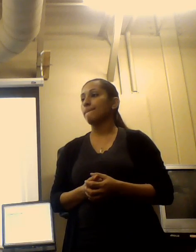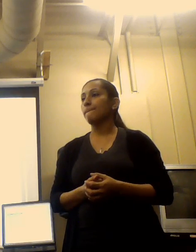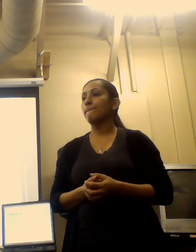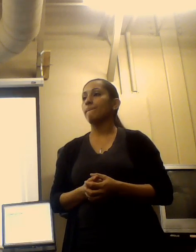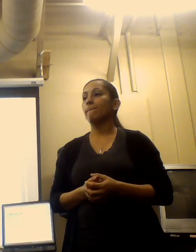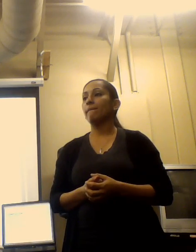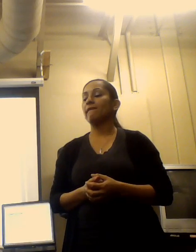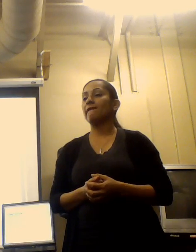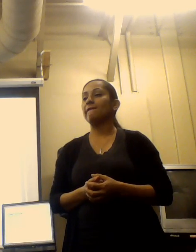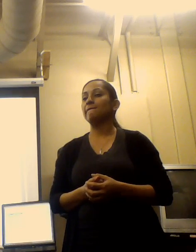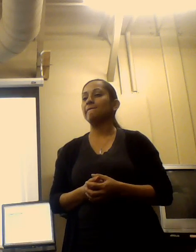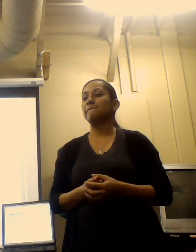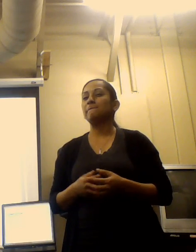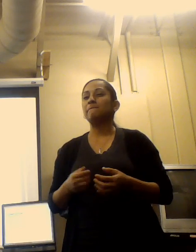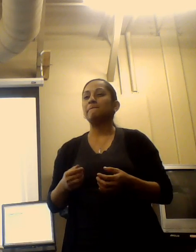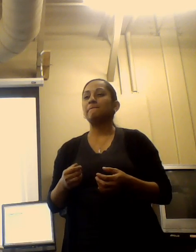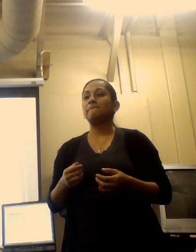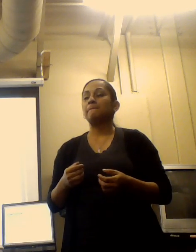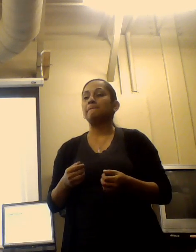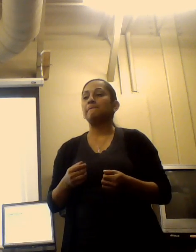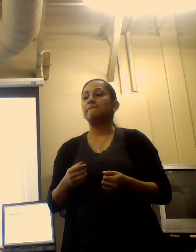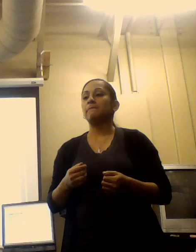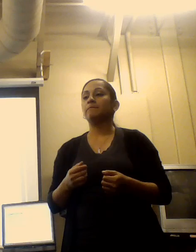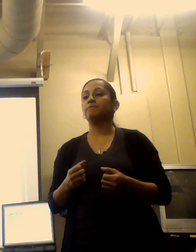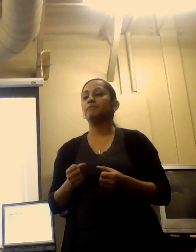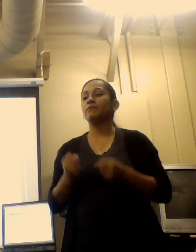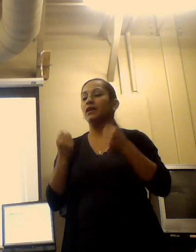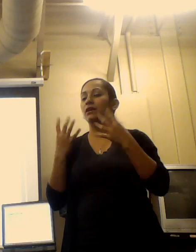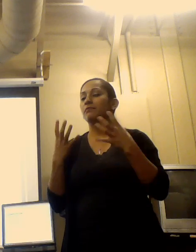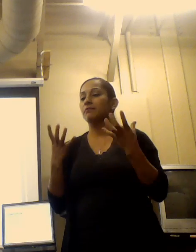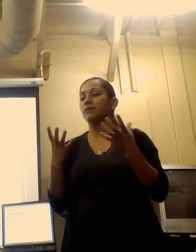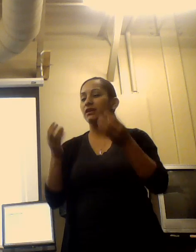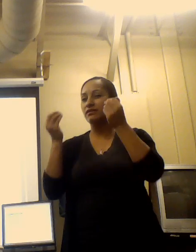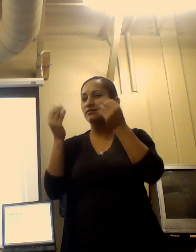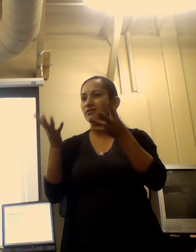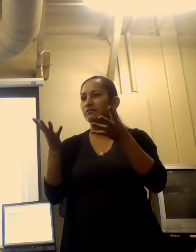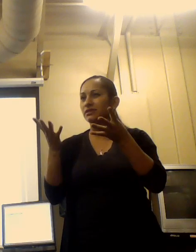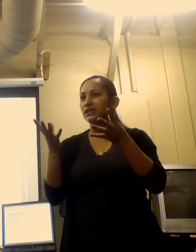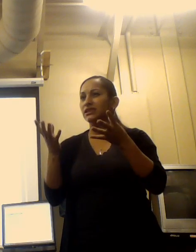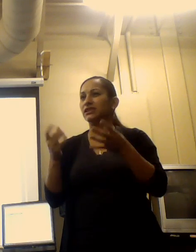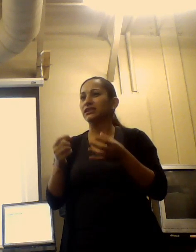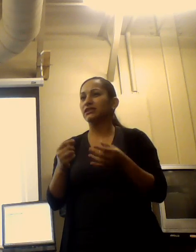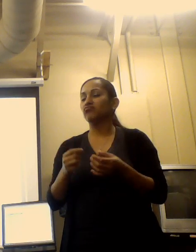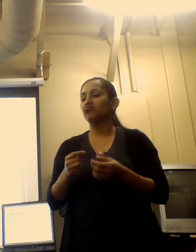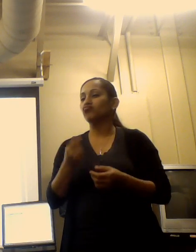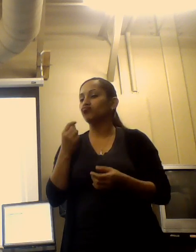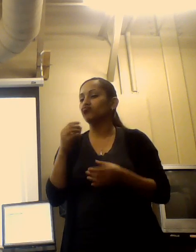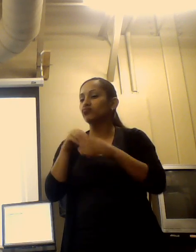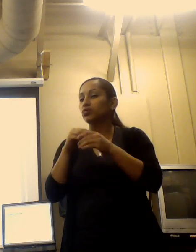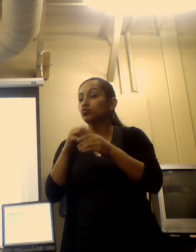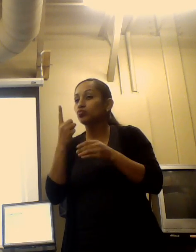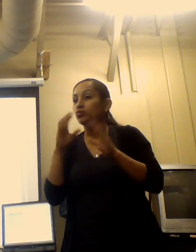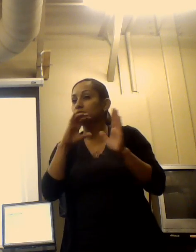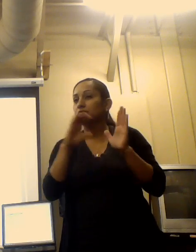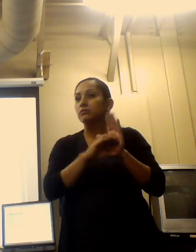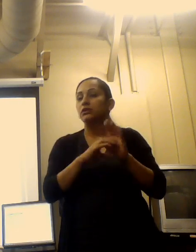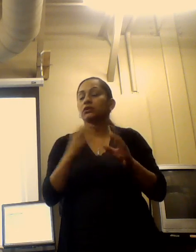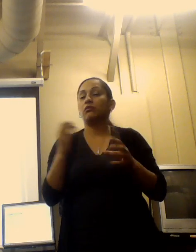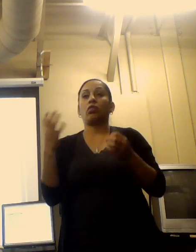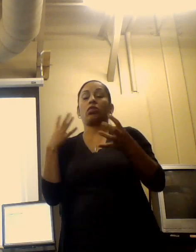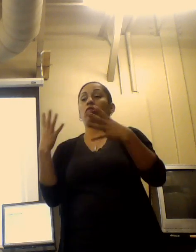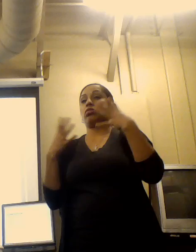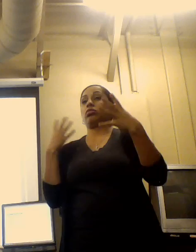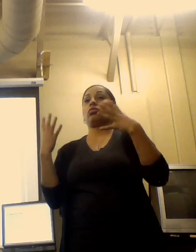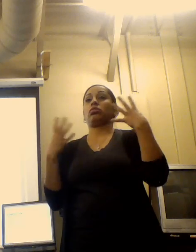trash cans, too much information. You know, sometimes you're just so overwhelmed. I'm sure we've all been somewhere